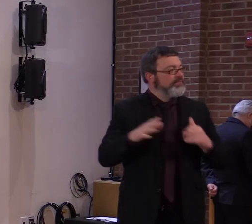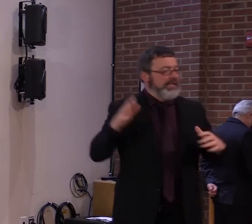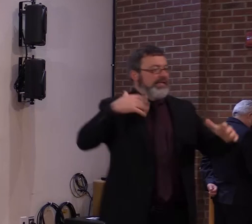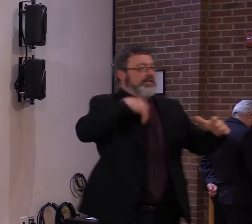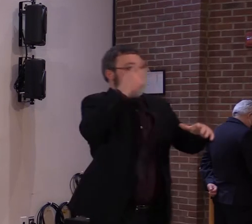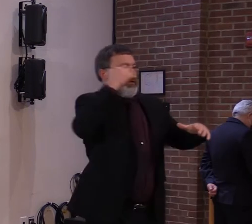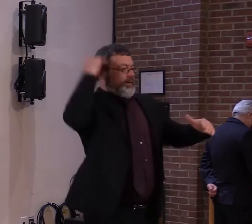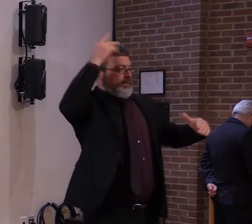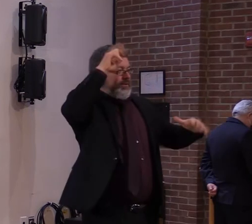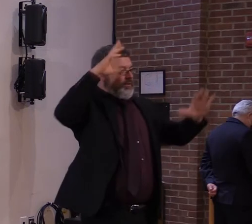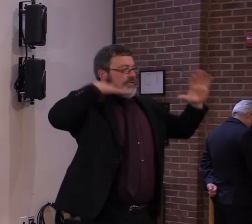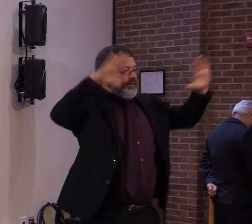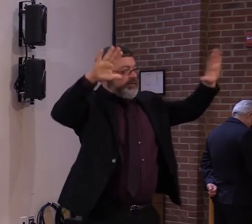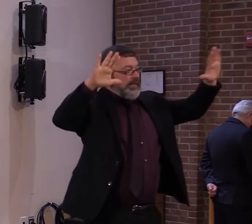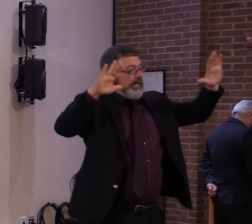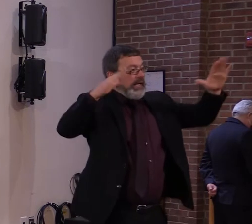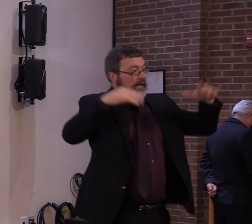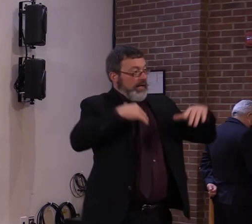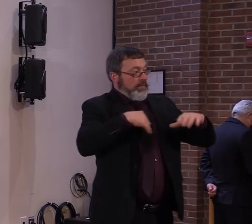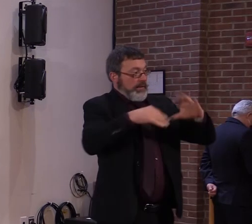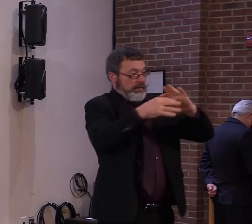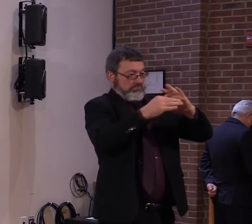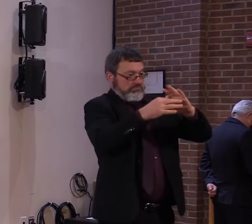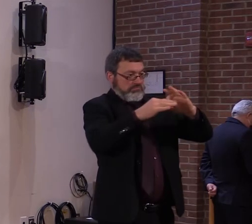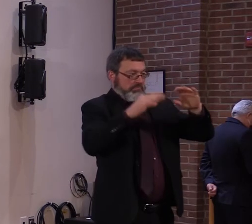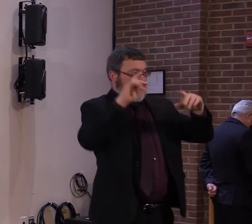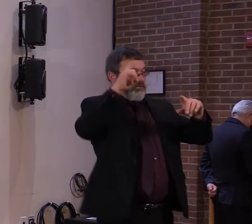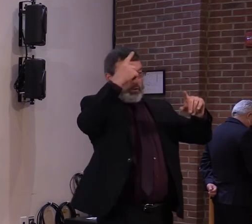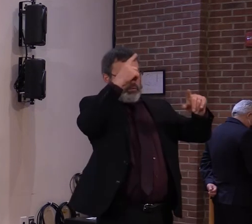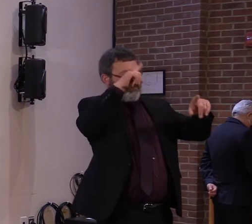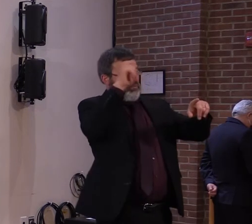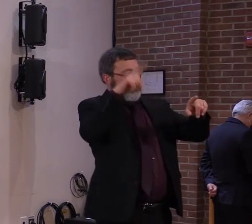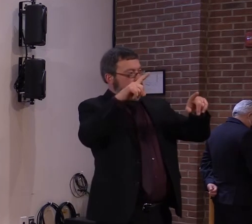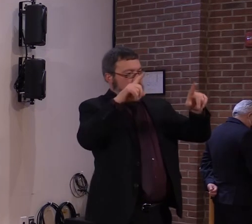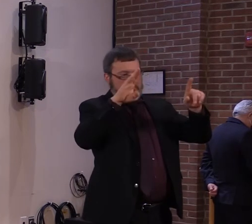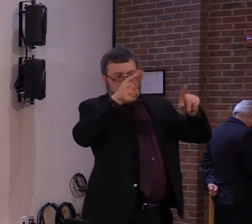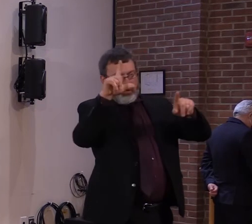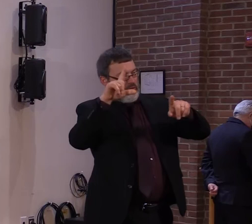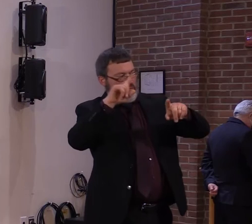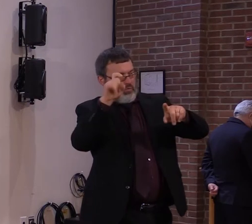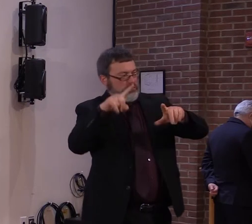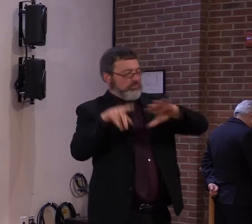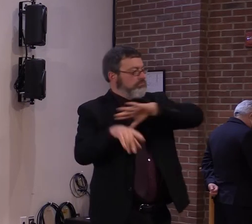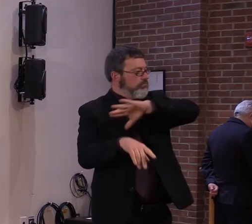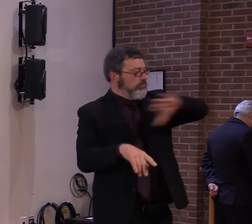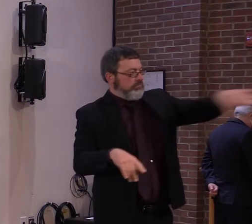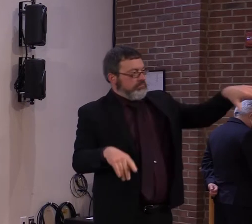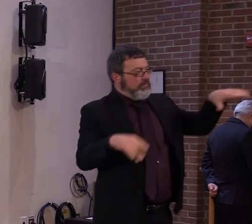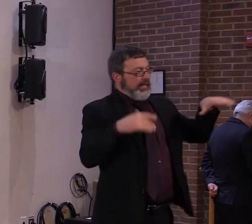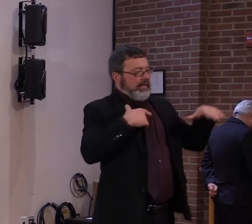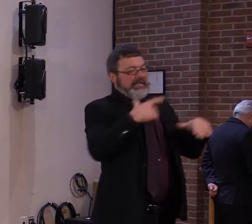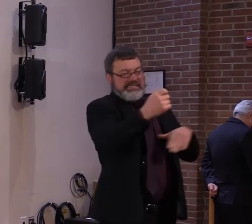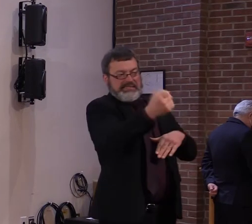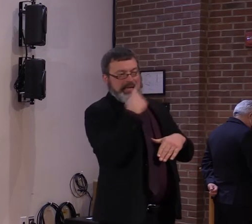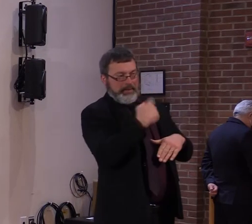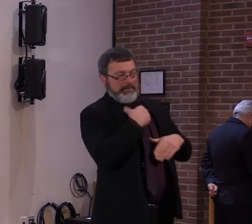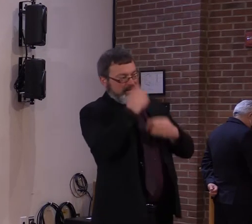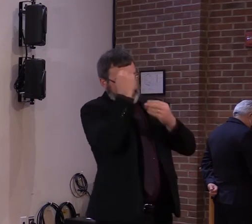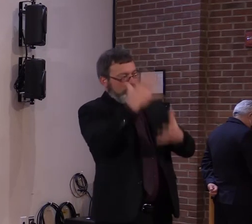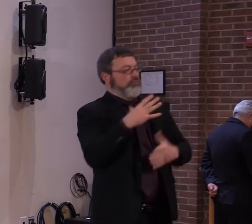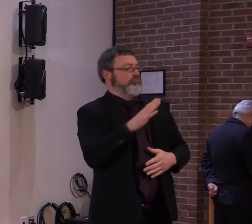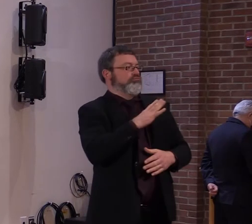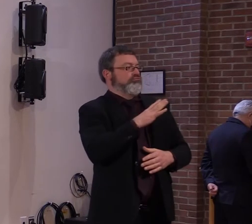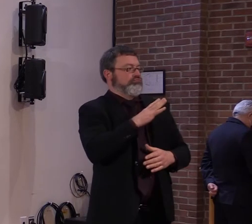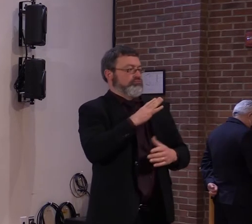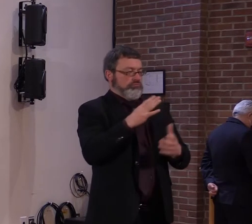can't answer the first one regarding the Free Press, but I'll be delighted to have you send me the study that it's referring to, and I can comment on